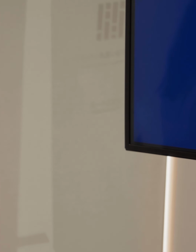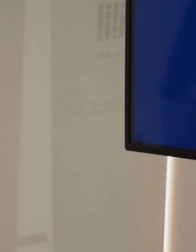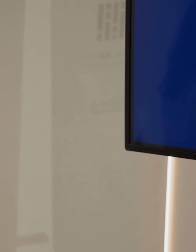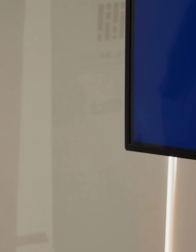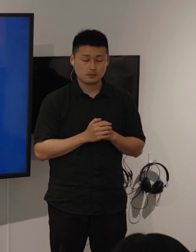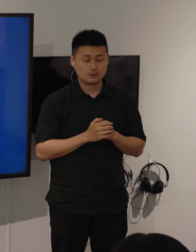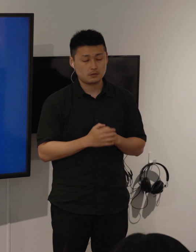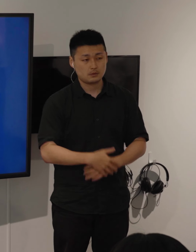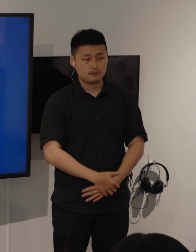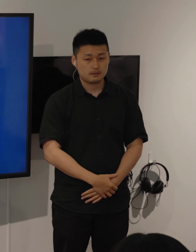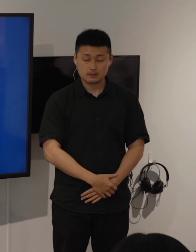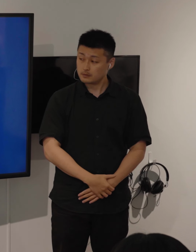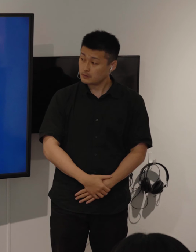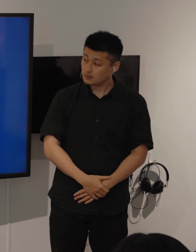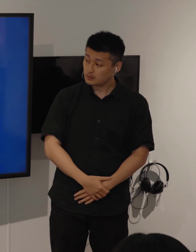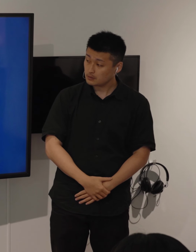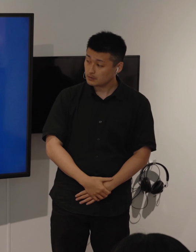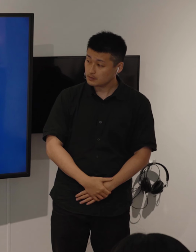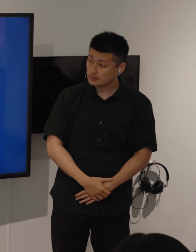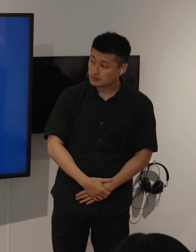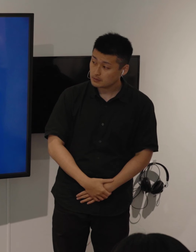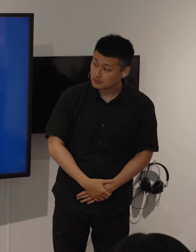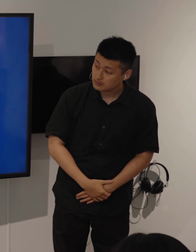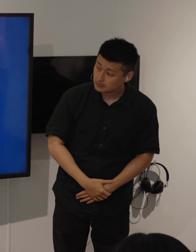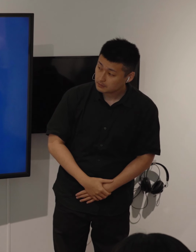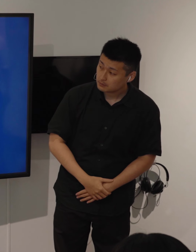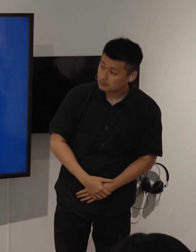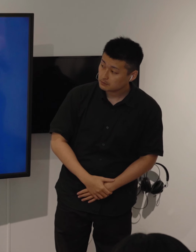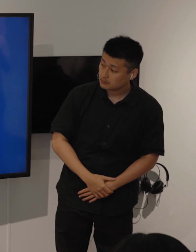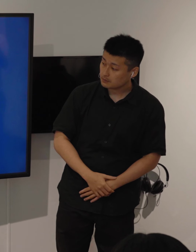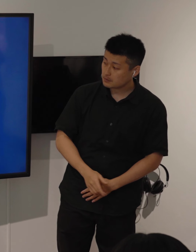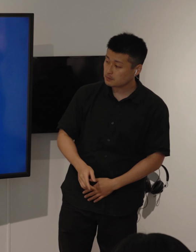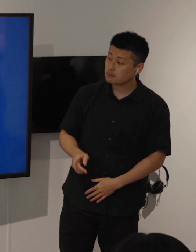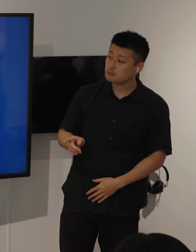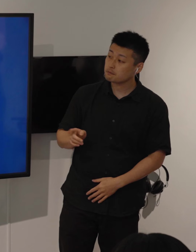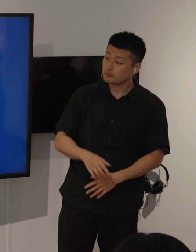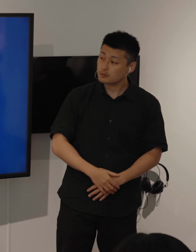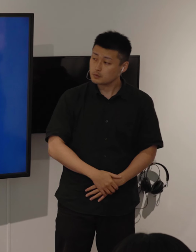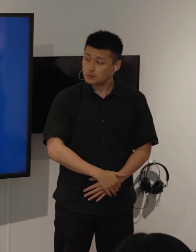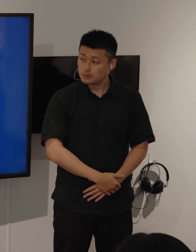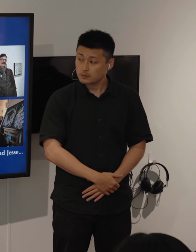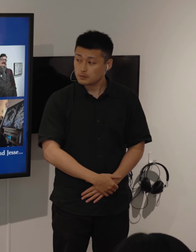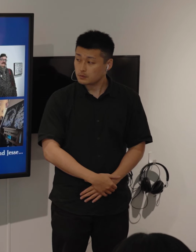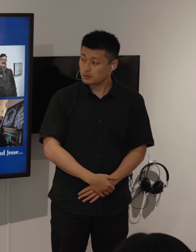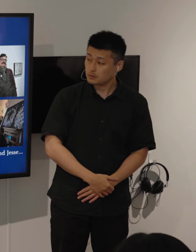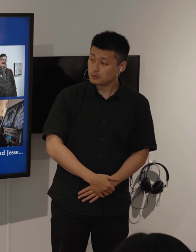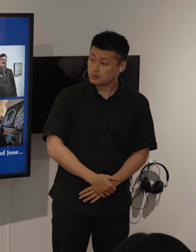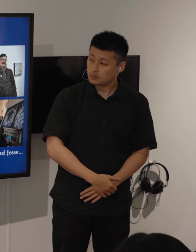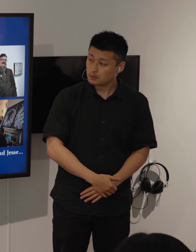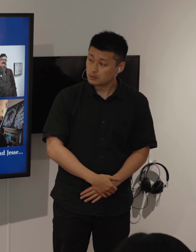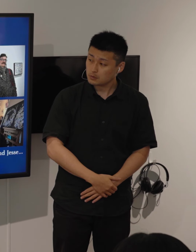museums. So that's me in a nutshell. So I'm going to talk a bit about the artists in the